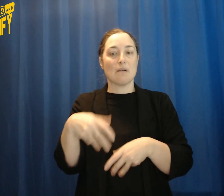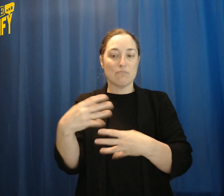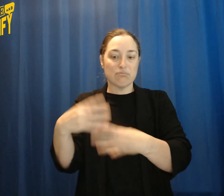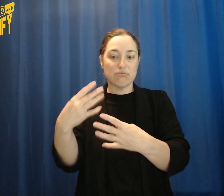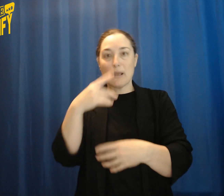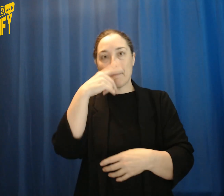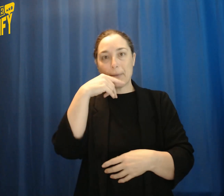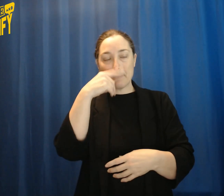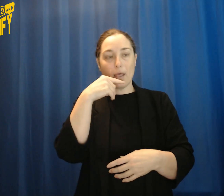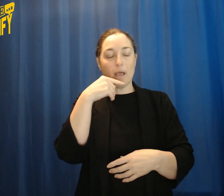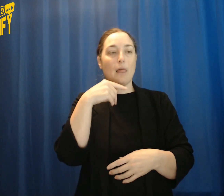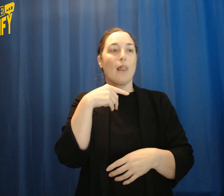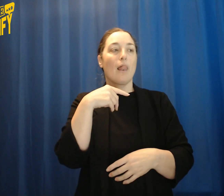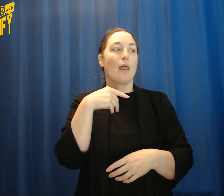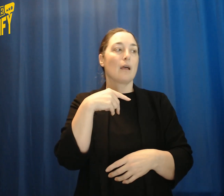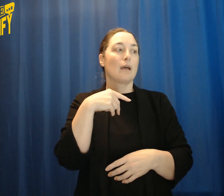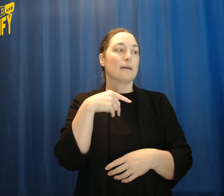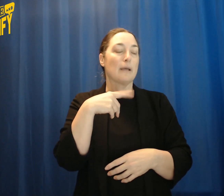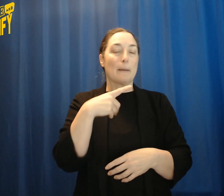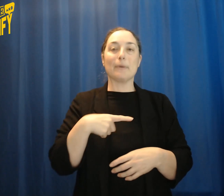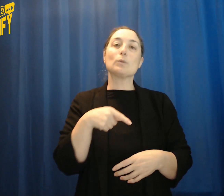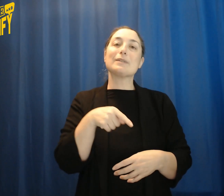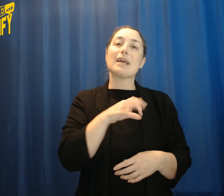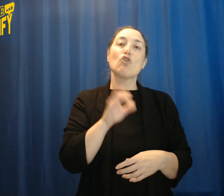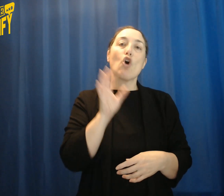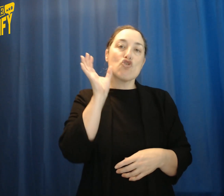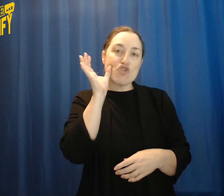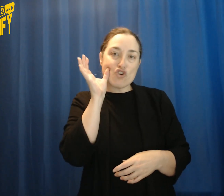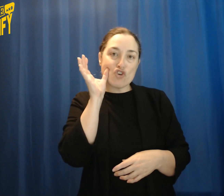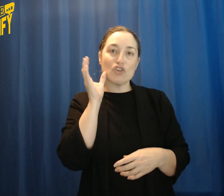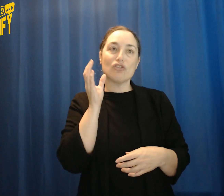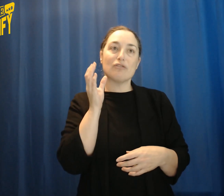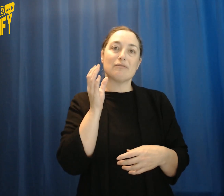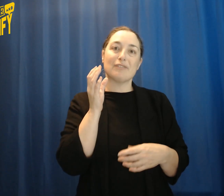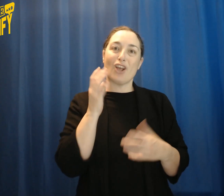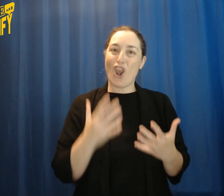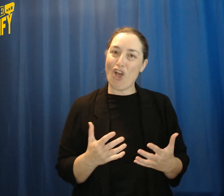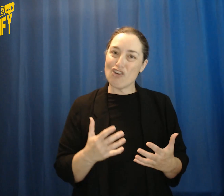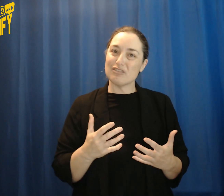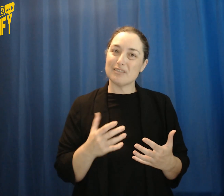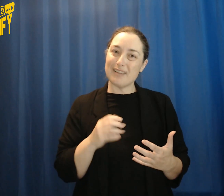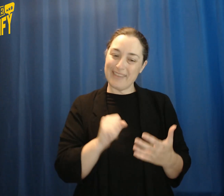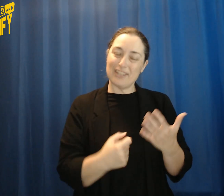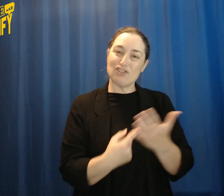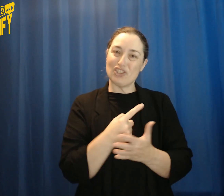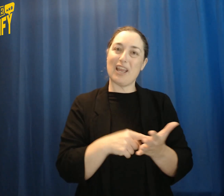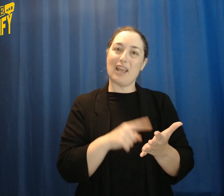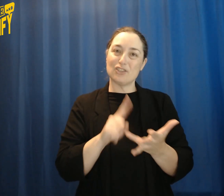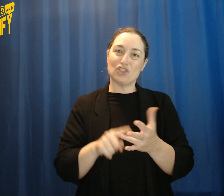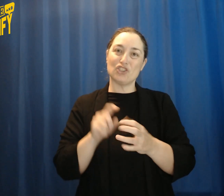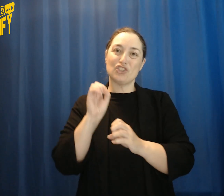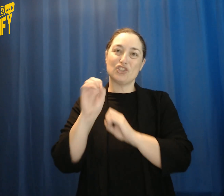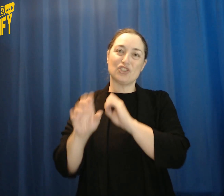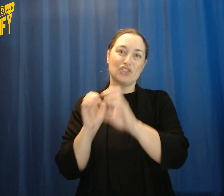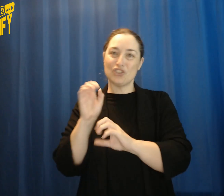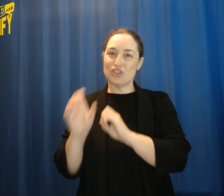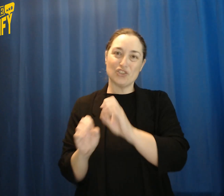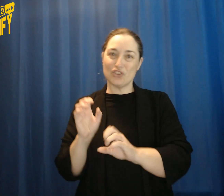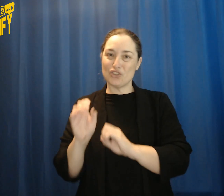often, that's their chance to be heard. So what happens is you're hearing about them, but you're not hearing about